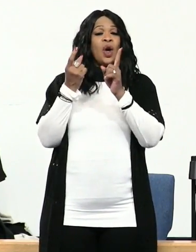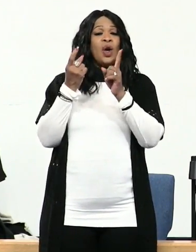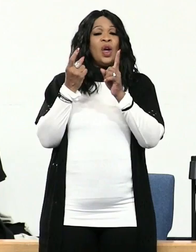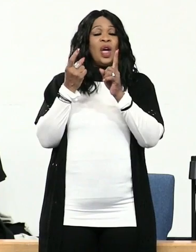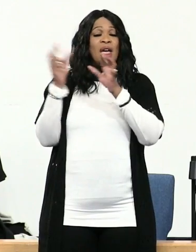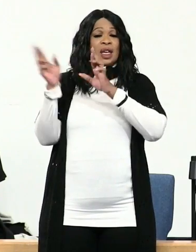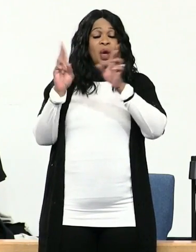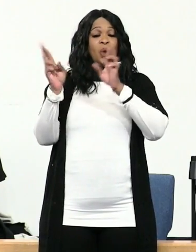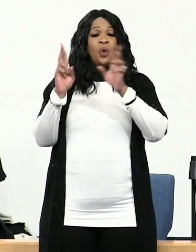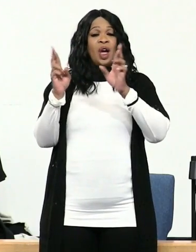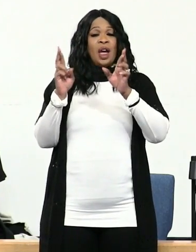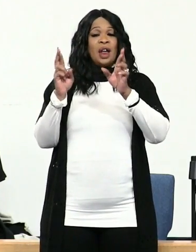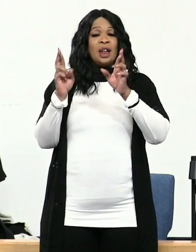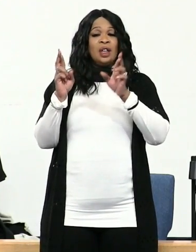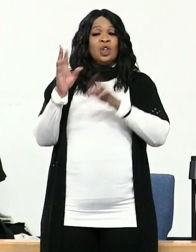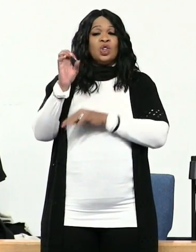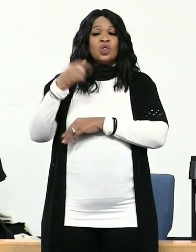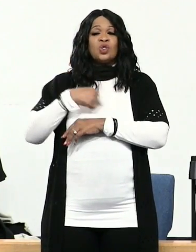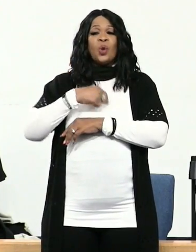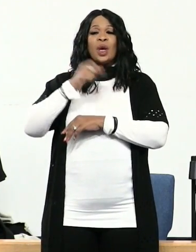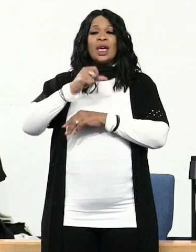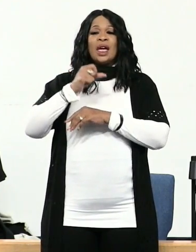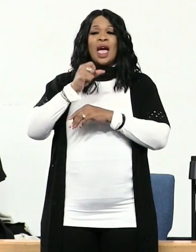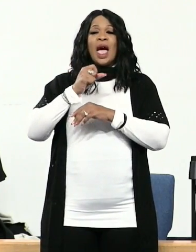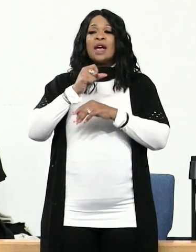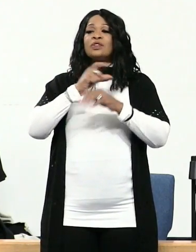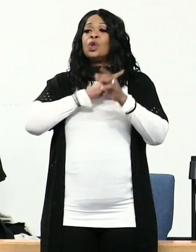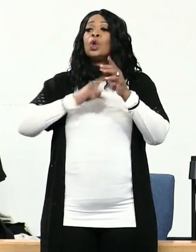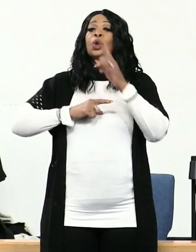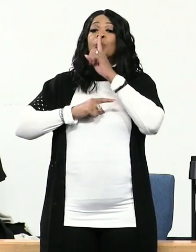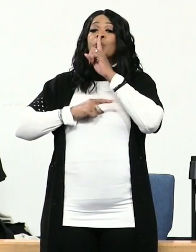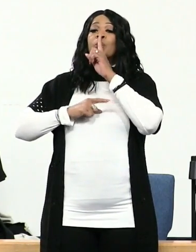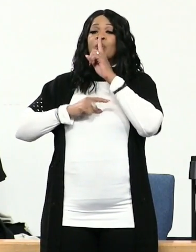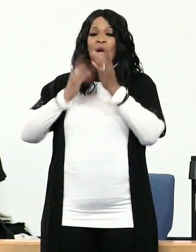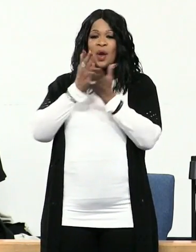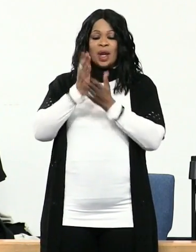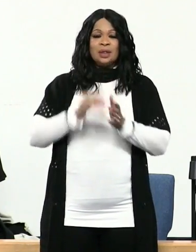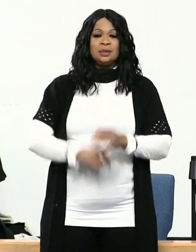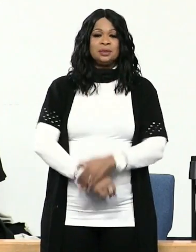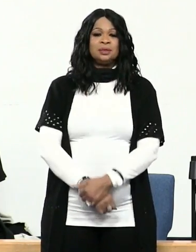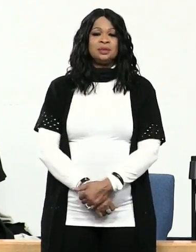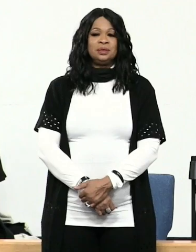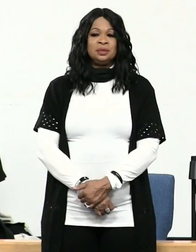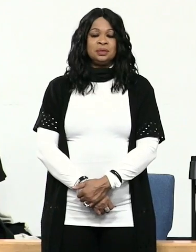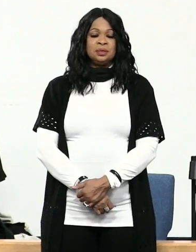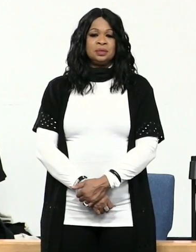get ready so that we can have communion. All right.